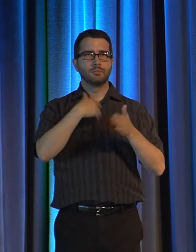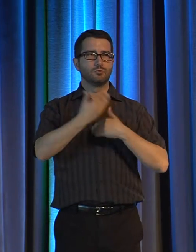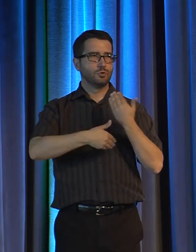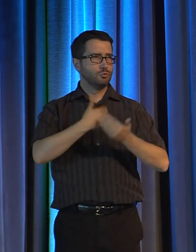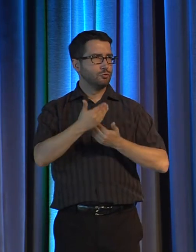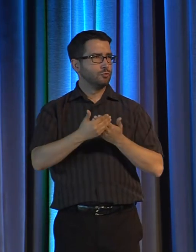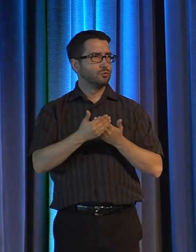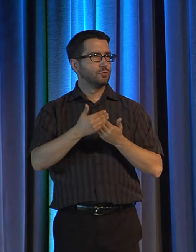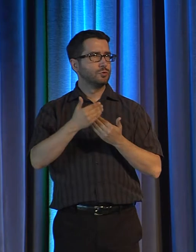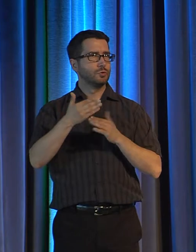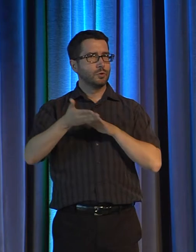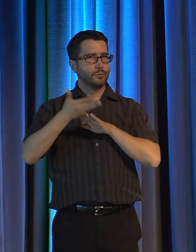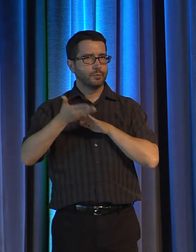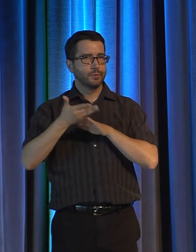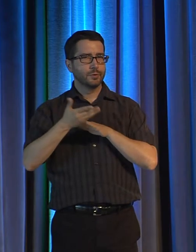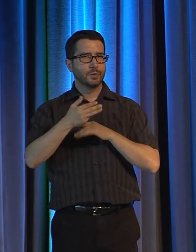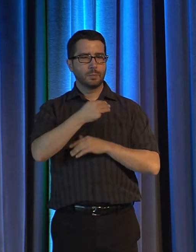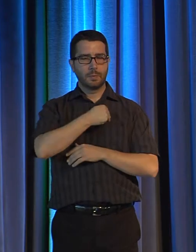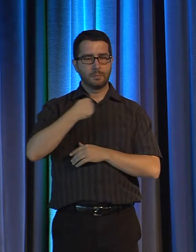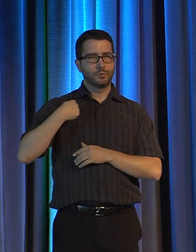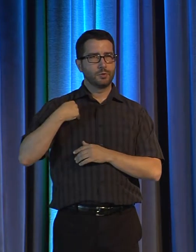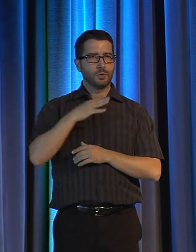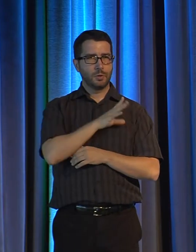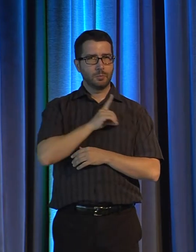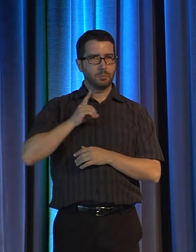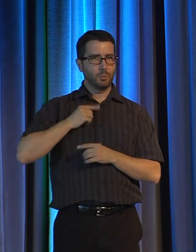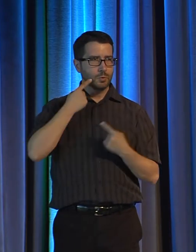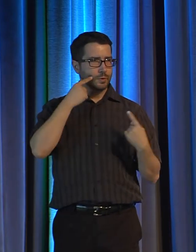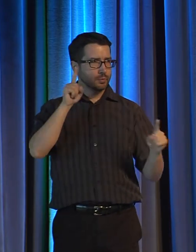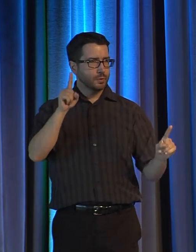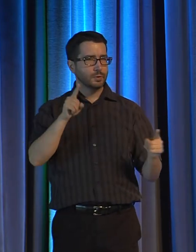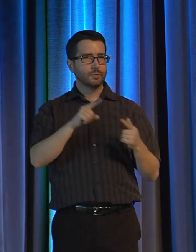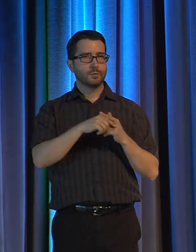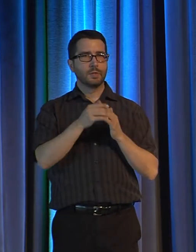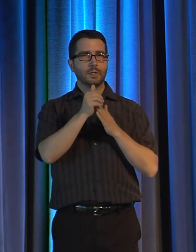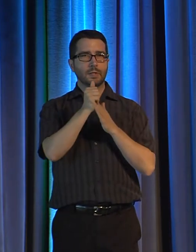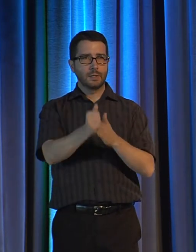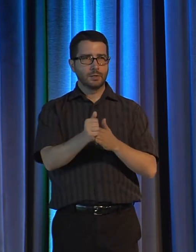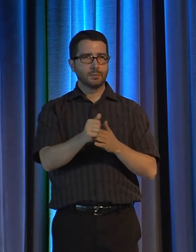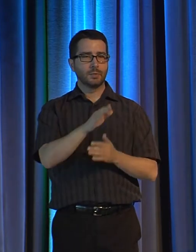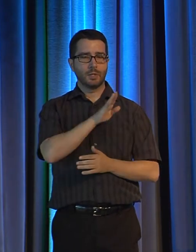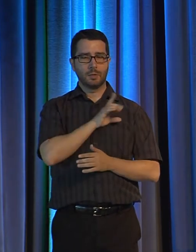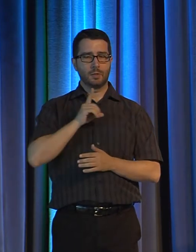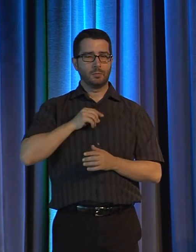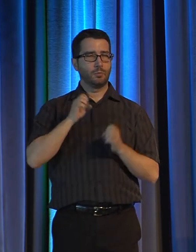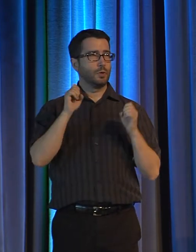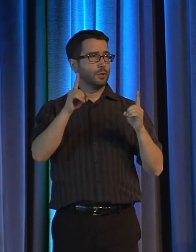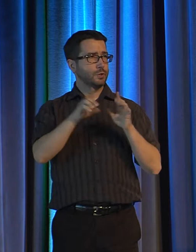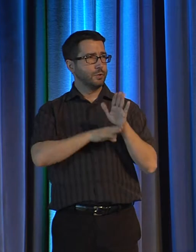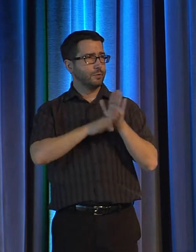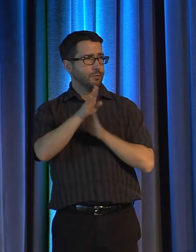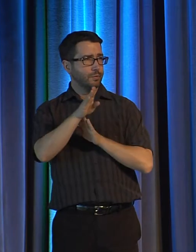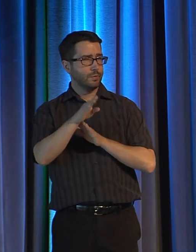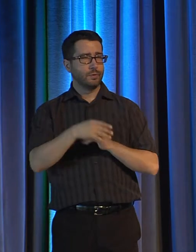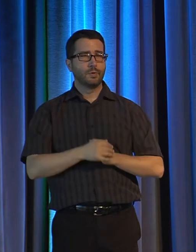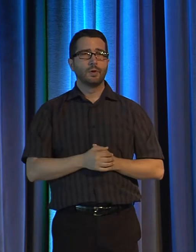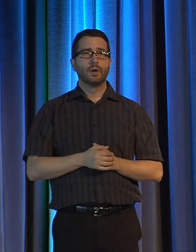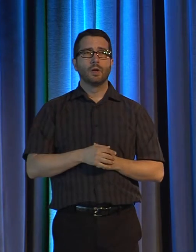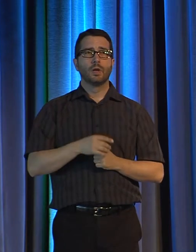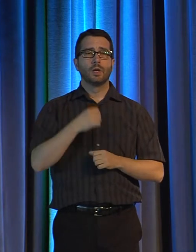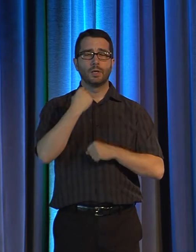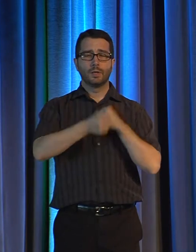procedures, membership, board effectiveness, leadership, and board education and development. In